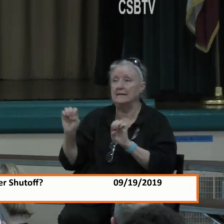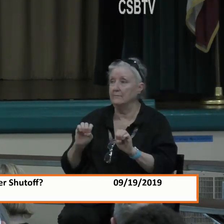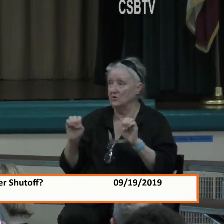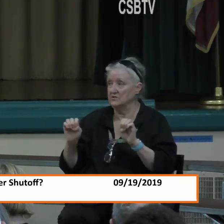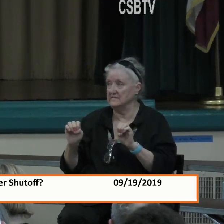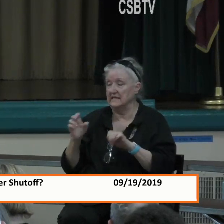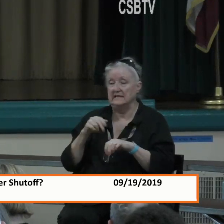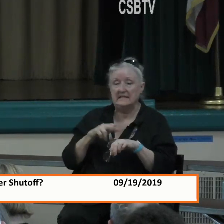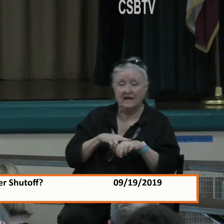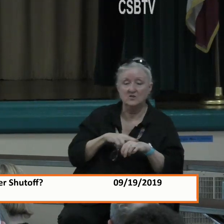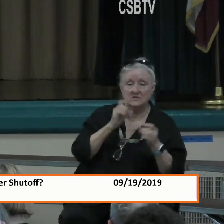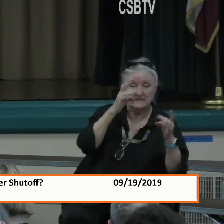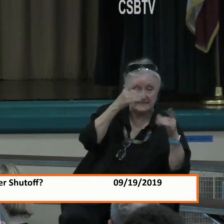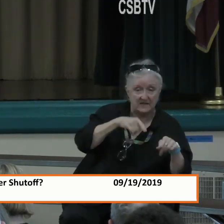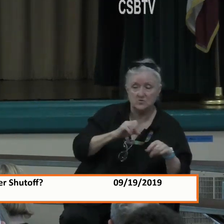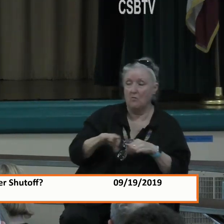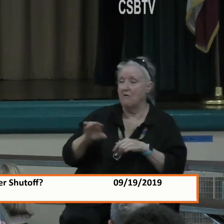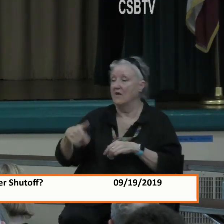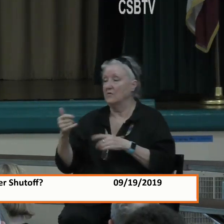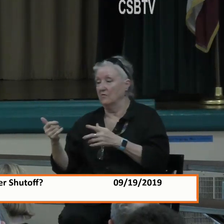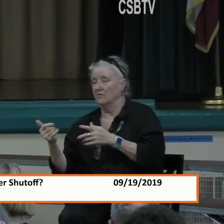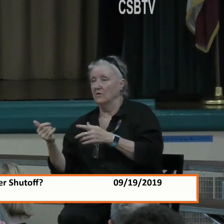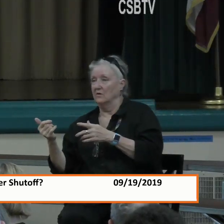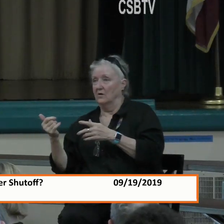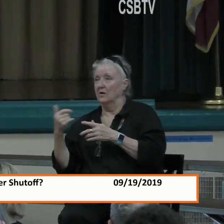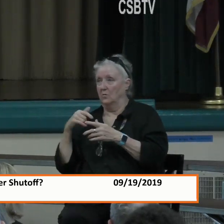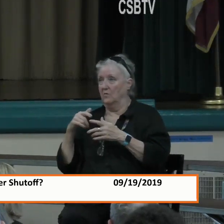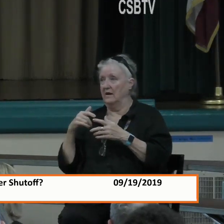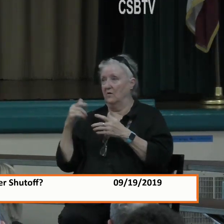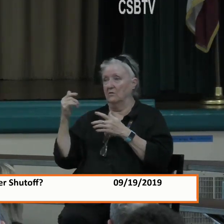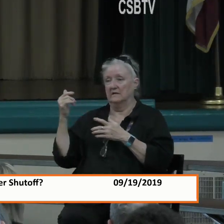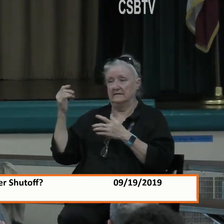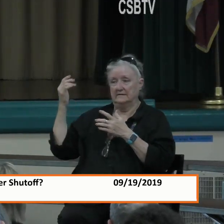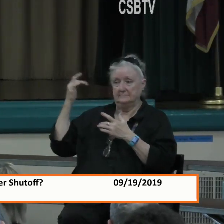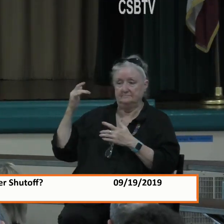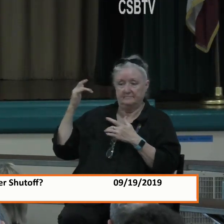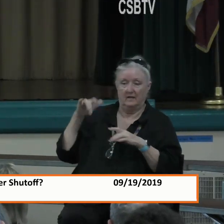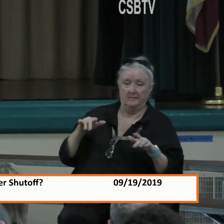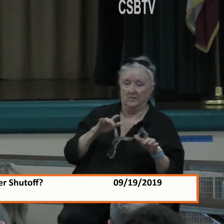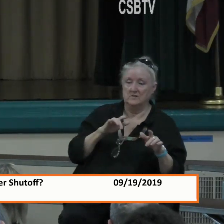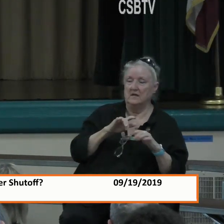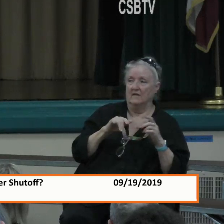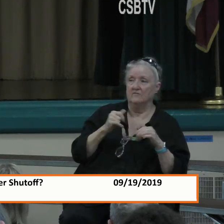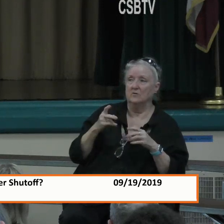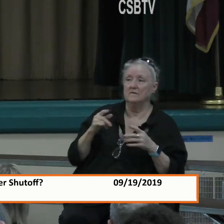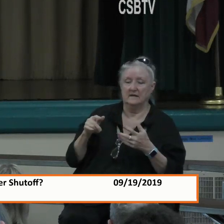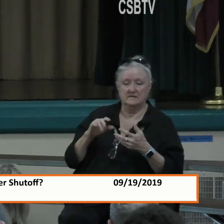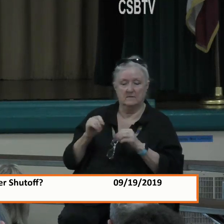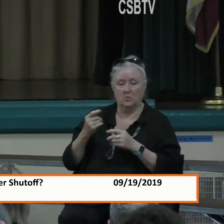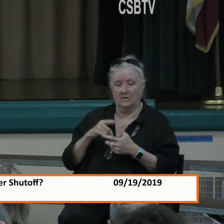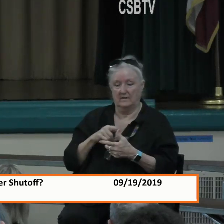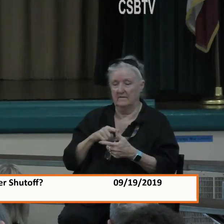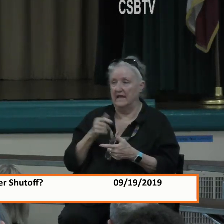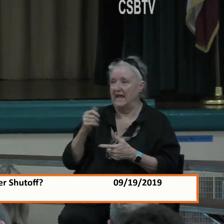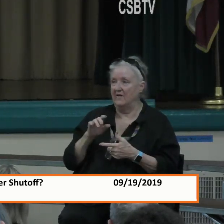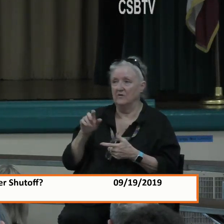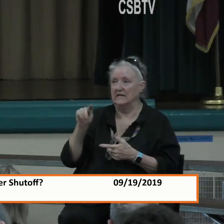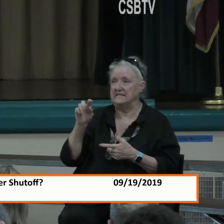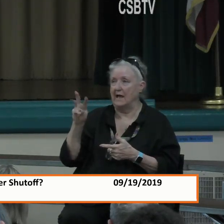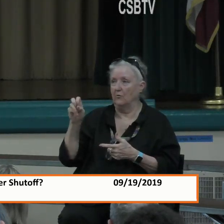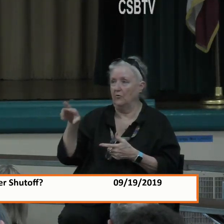it be a natural disaster or otherwise, we're at the mercy of a couple different things. Number one, every single tower